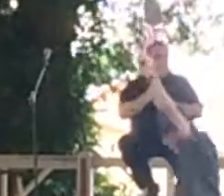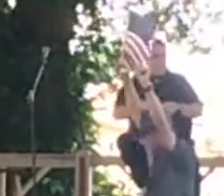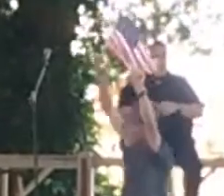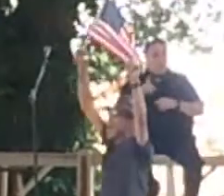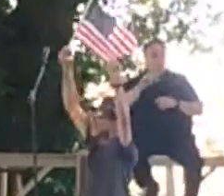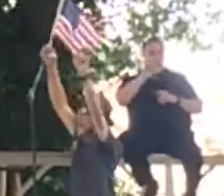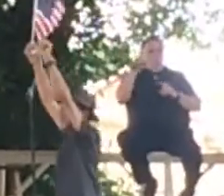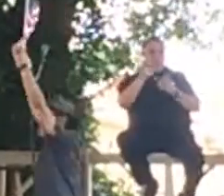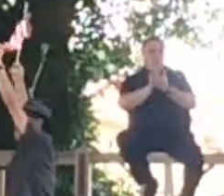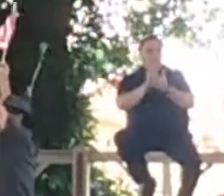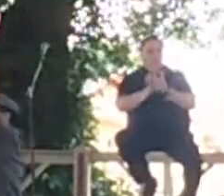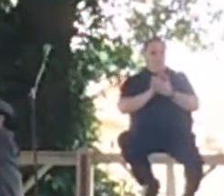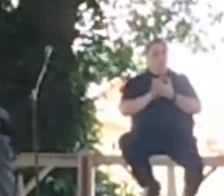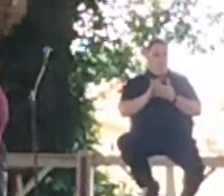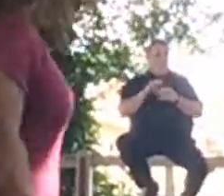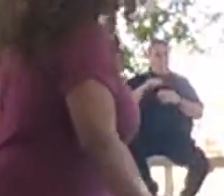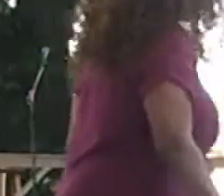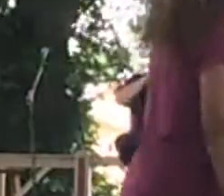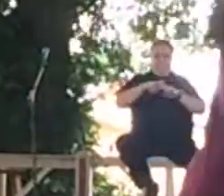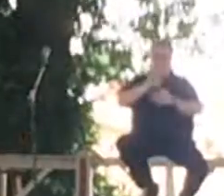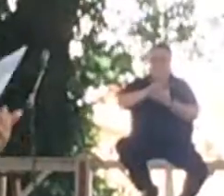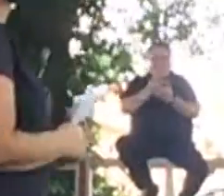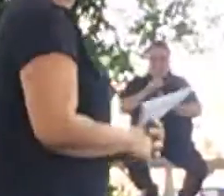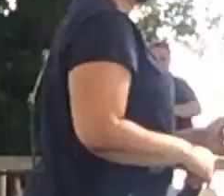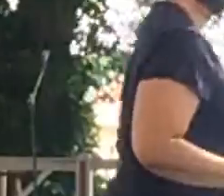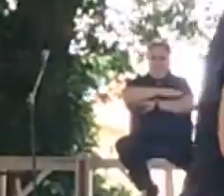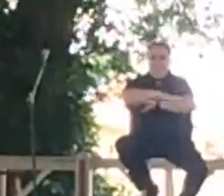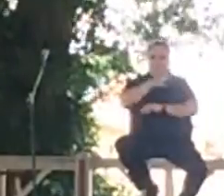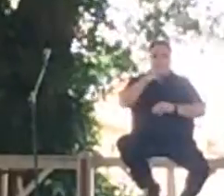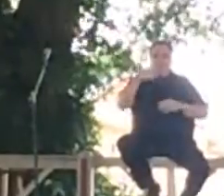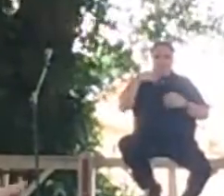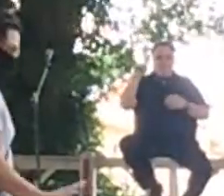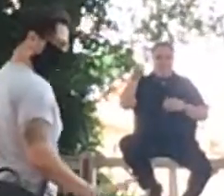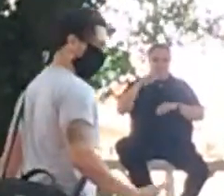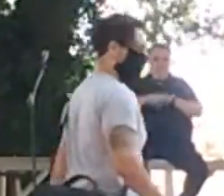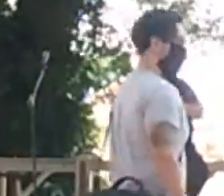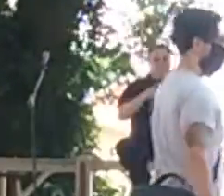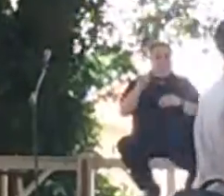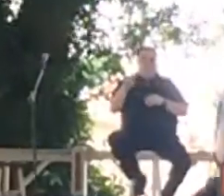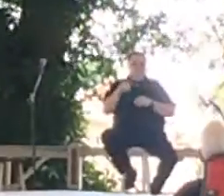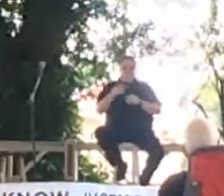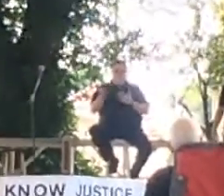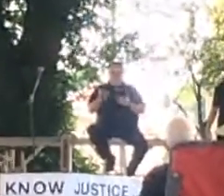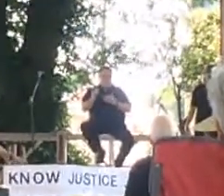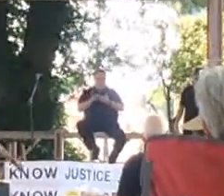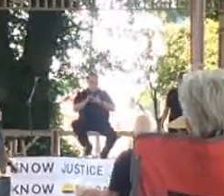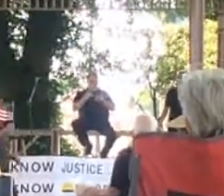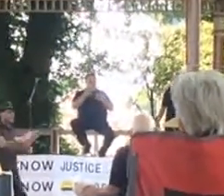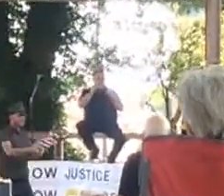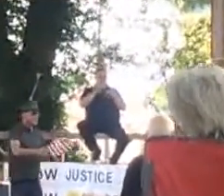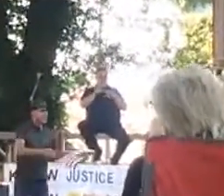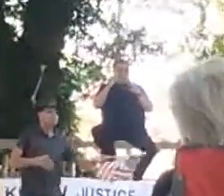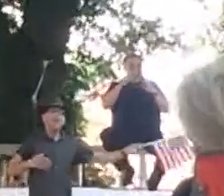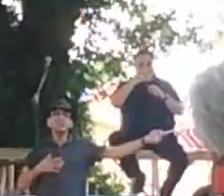They couldn't go to school. They're sitting at the kitchen table. Grandma's got the TV on. The TV's right over here. We gotta try and ignore the